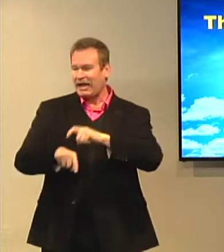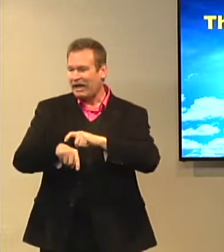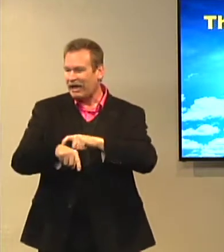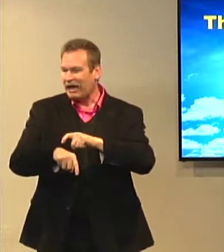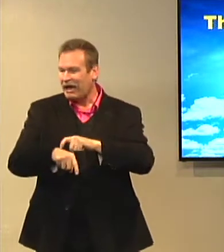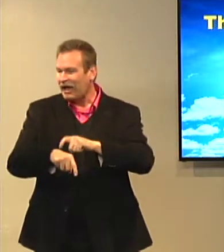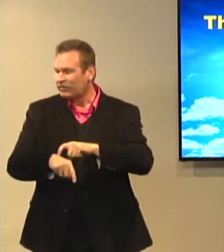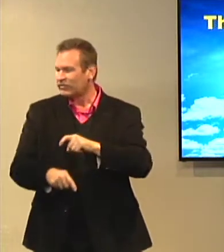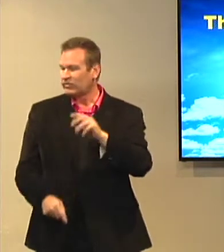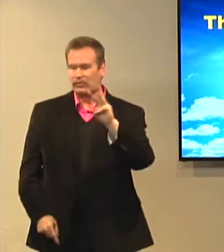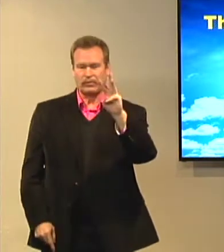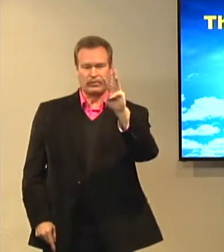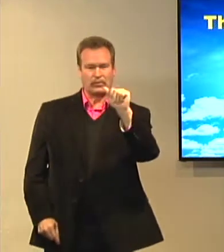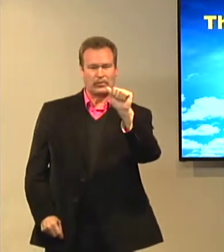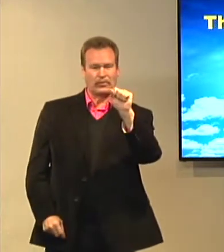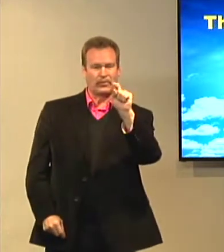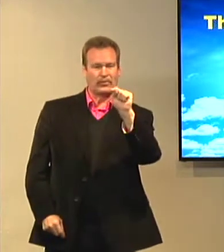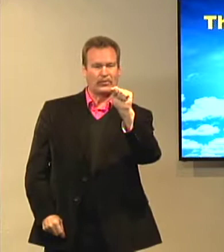sometimes there's been a waste of time,